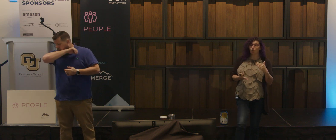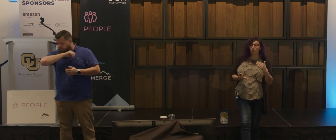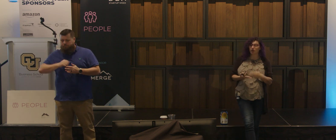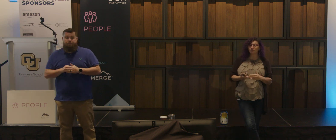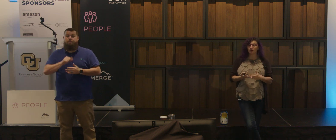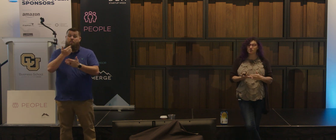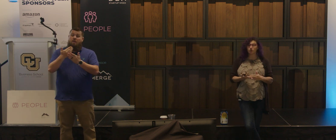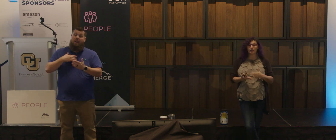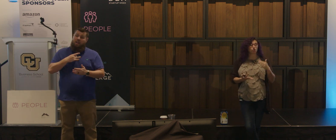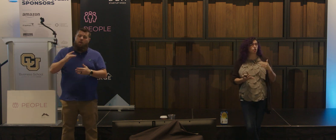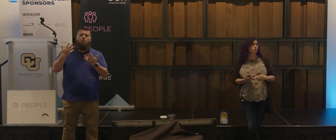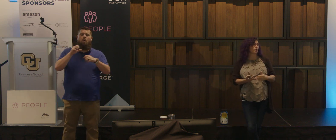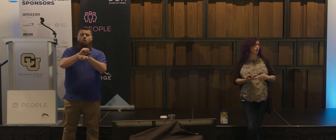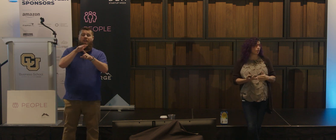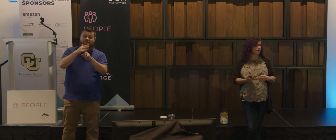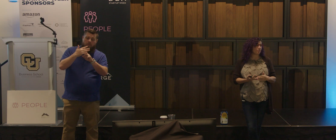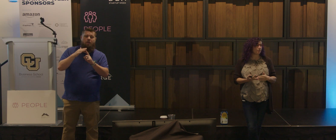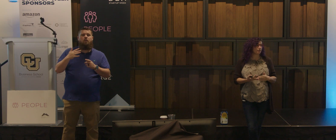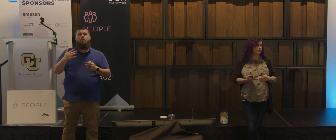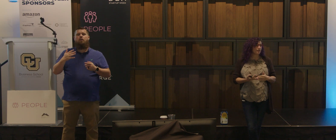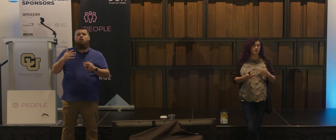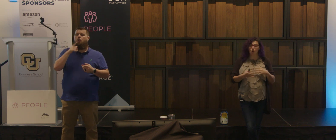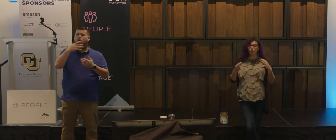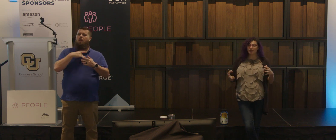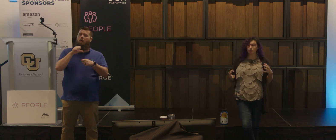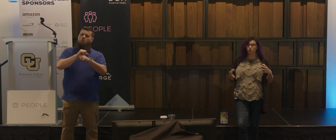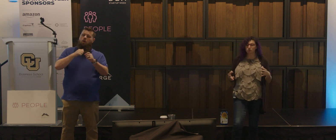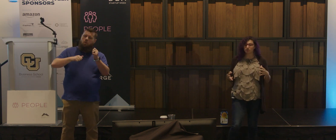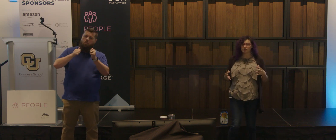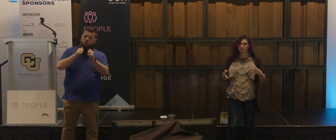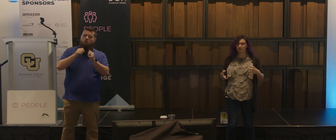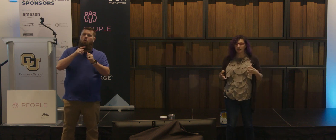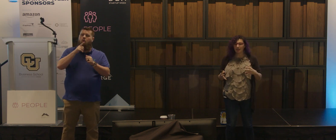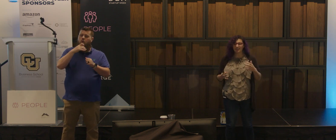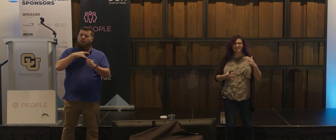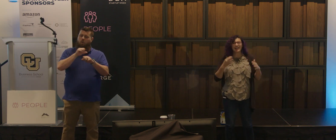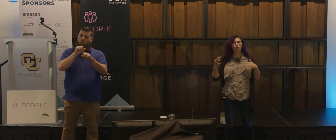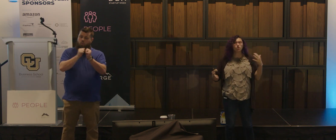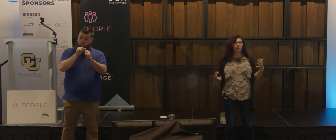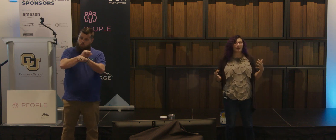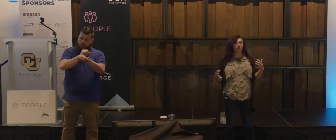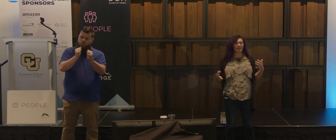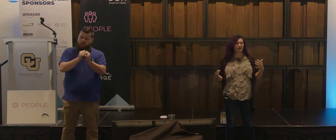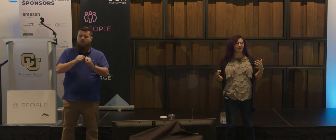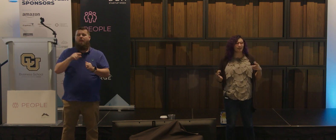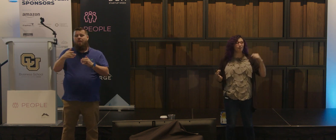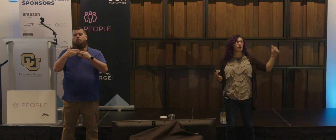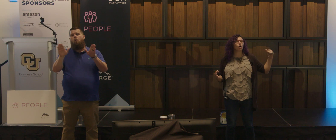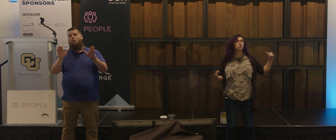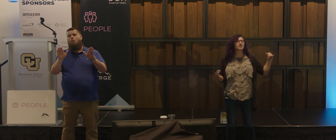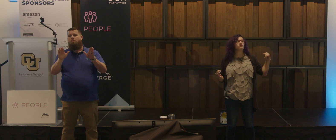like are, what work environments do you like? Who do you like working with? These open-ended questions that tell you about the